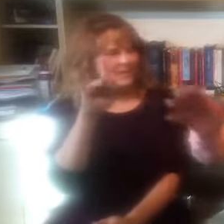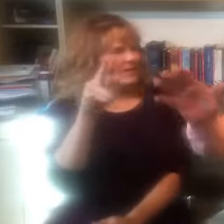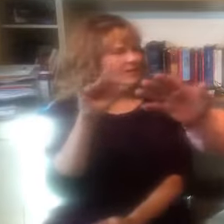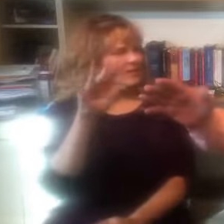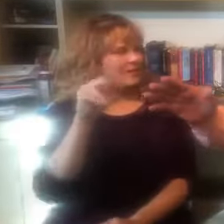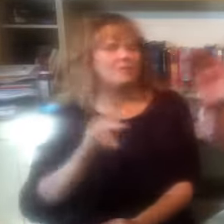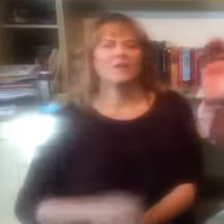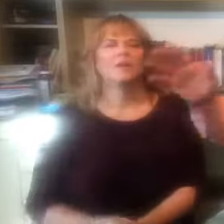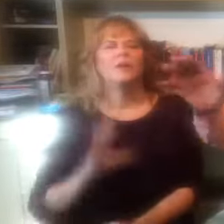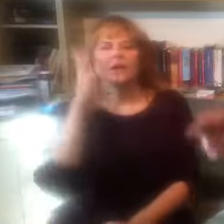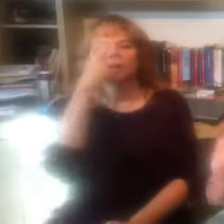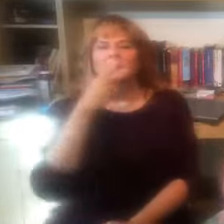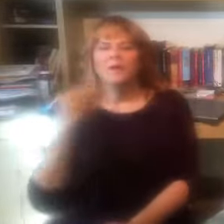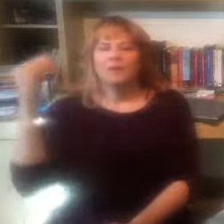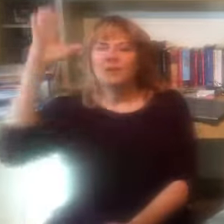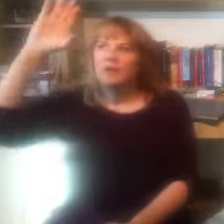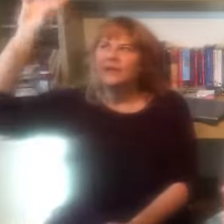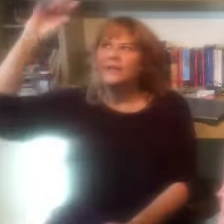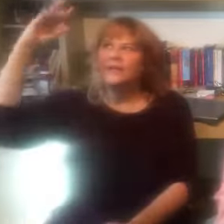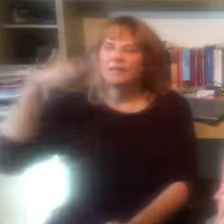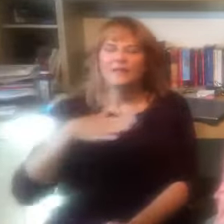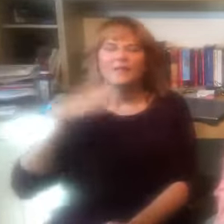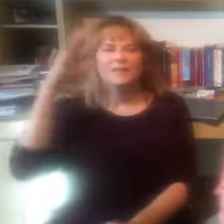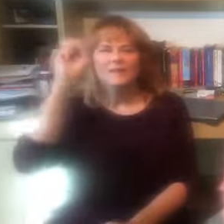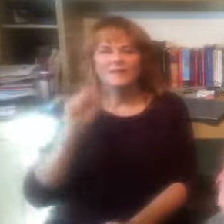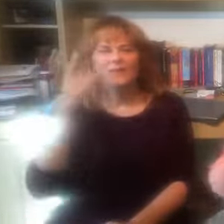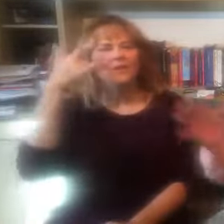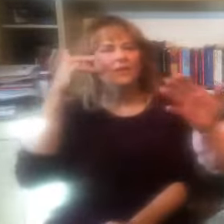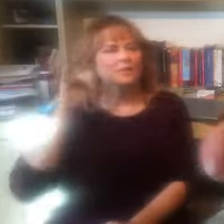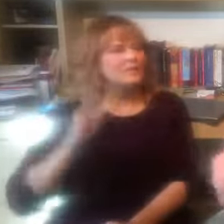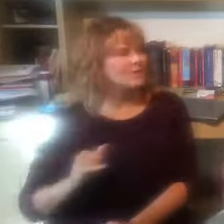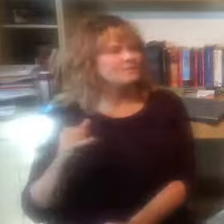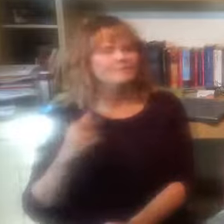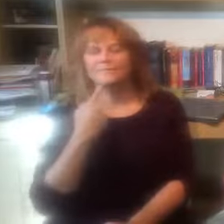From beautiful, sunny Southern California. I'm telling you,